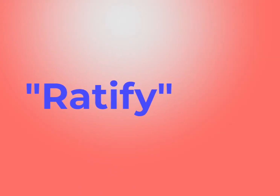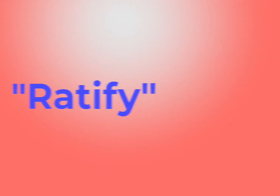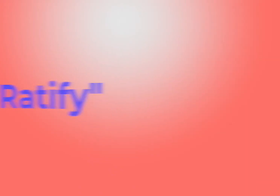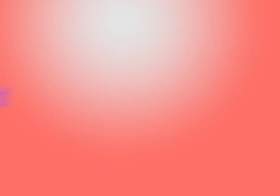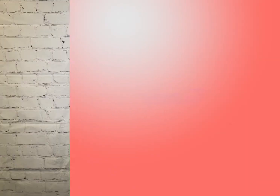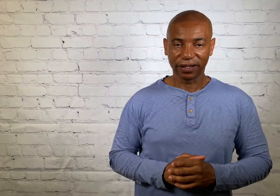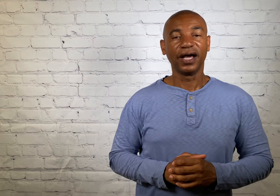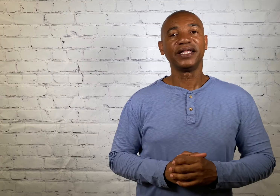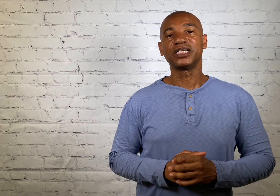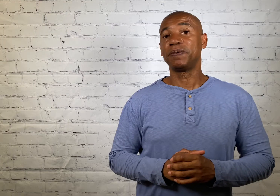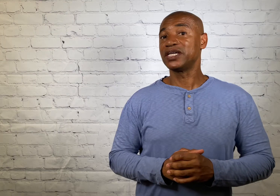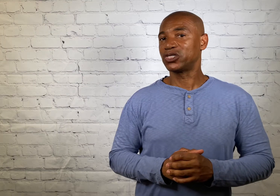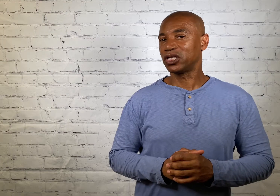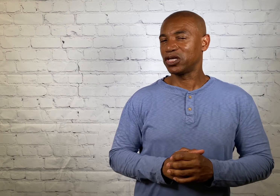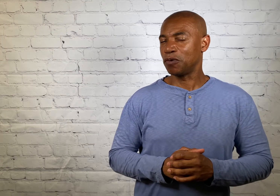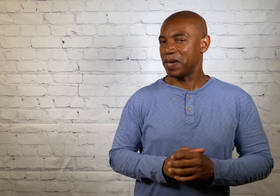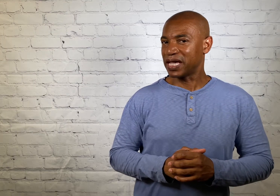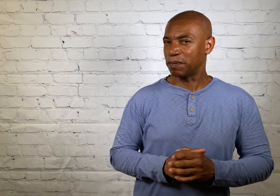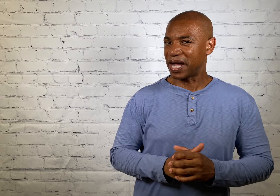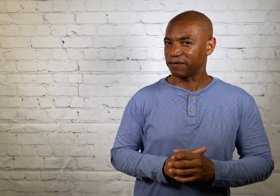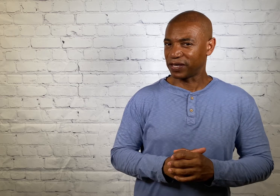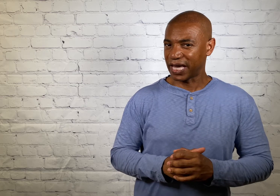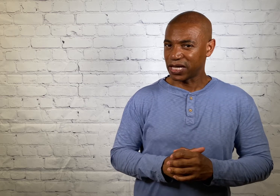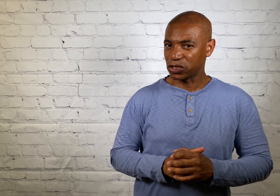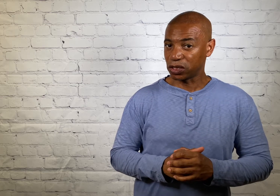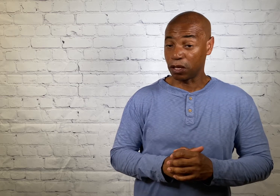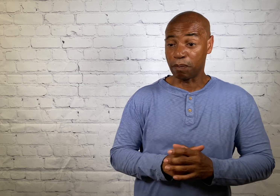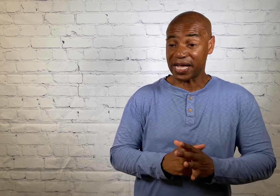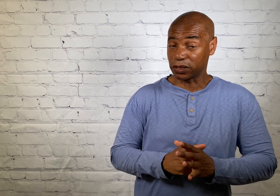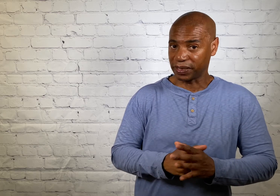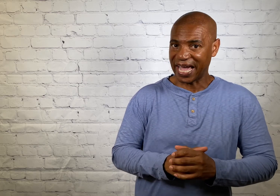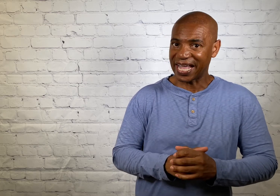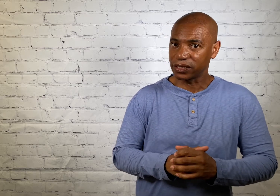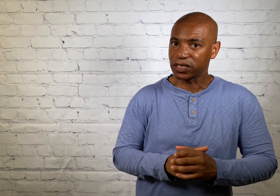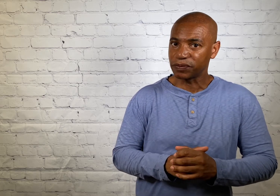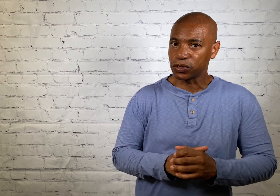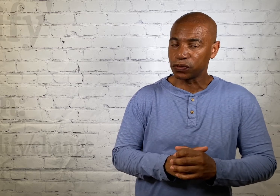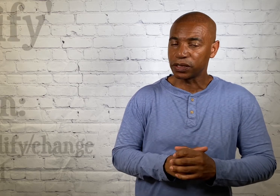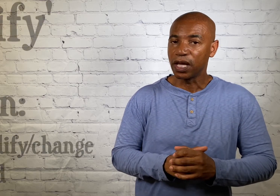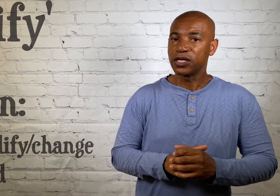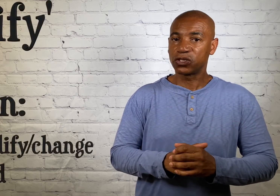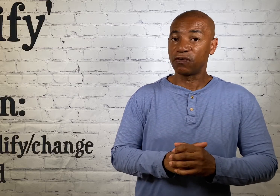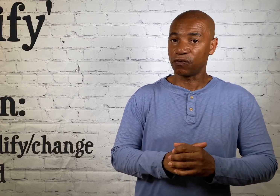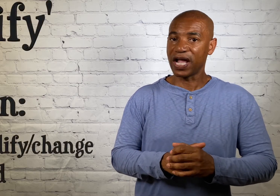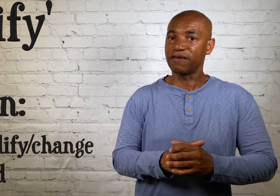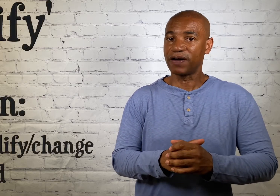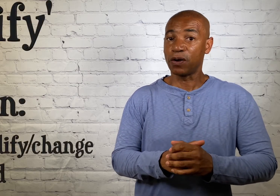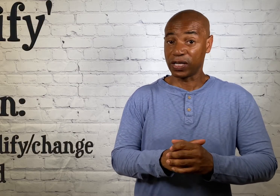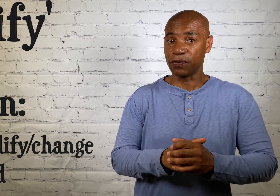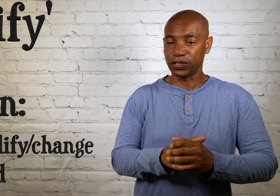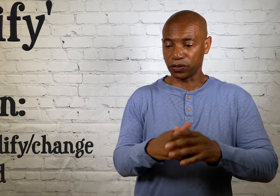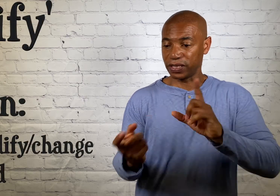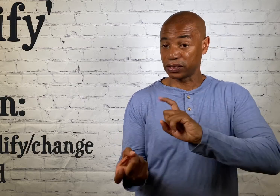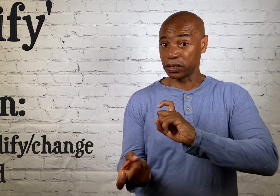Ratify. That's basically you're making a modification and possibly adding something to it. So for ratify, what I would do is,